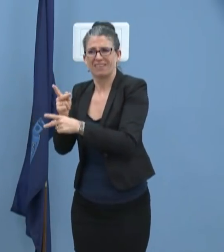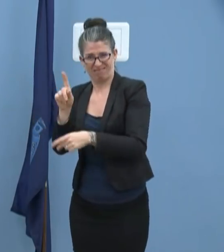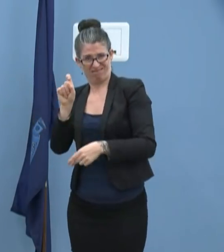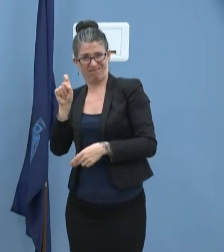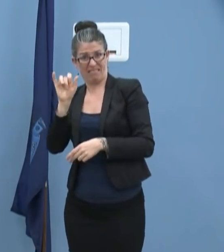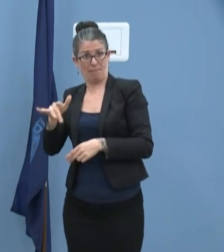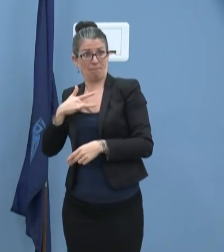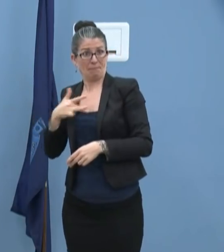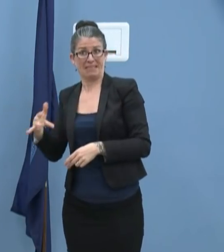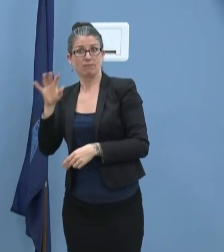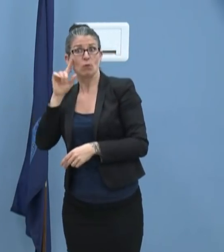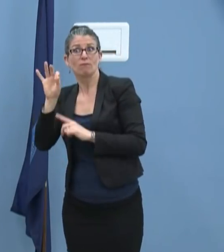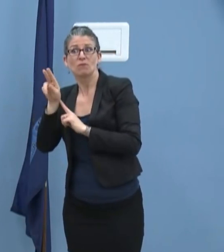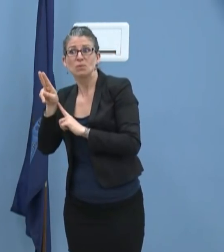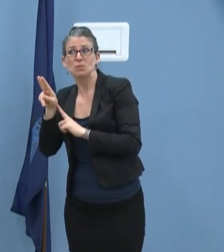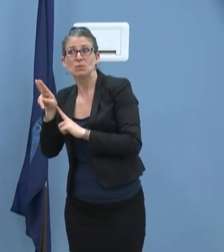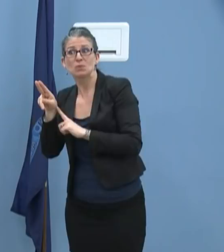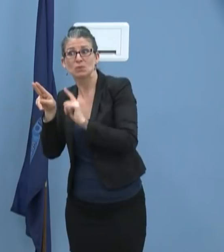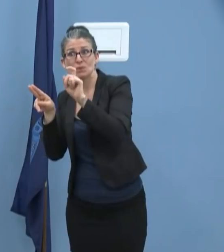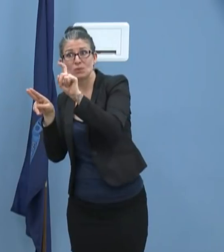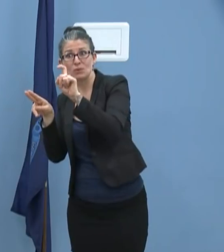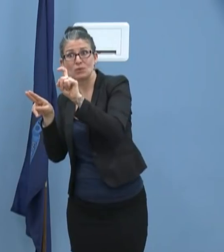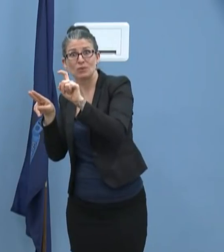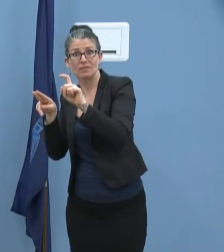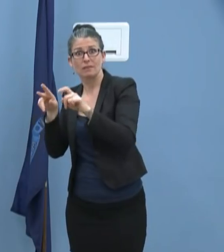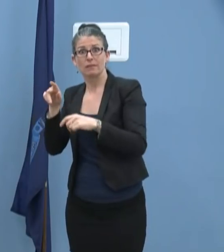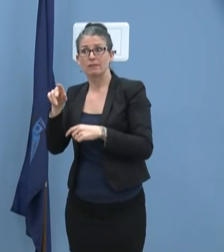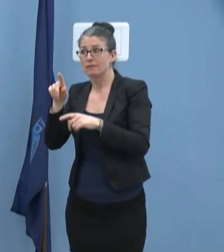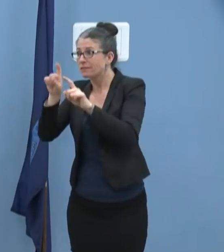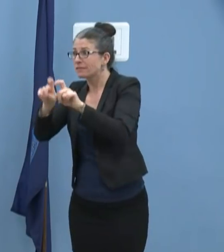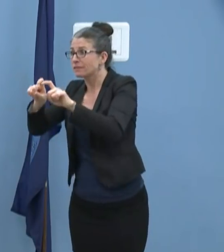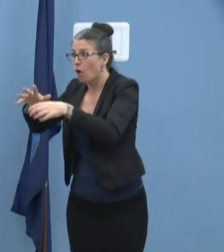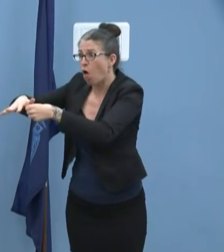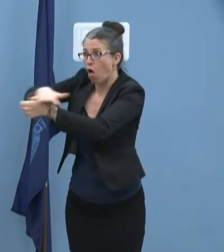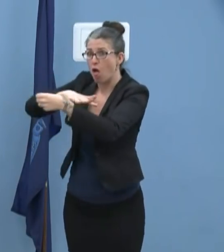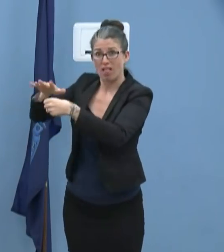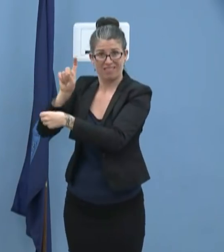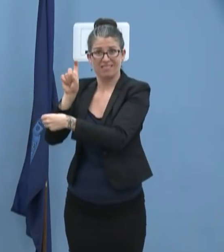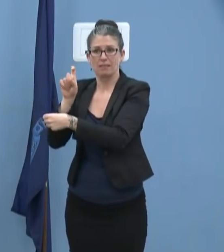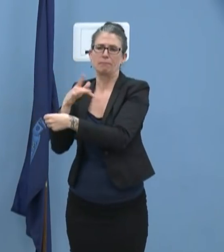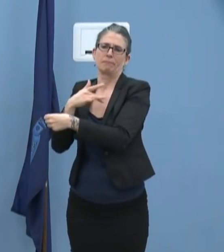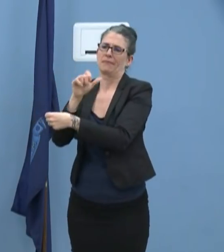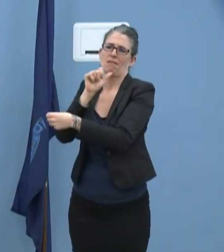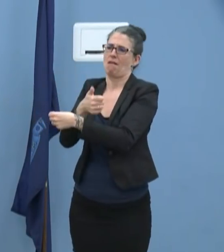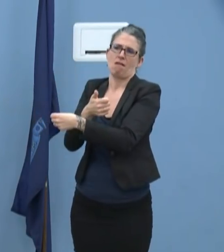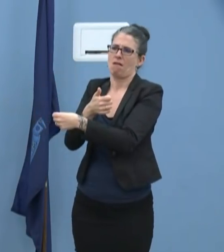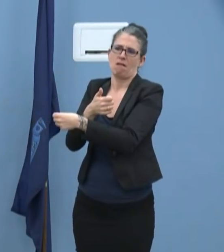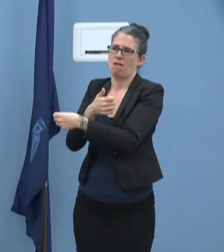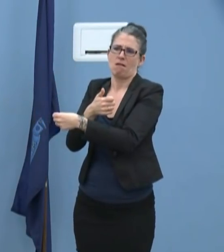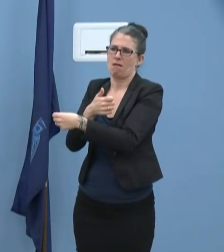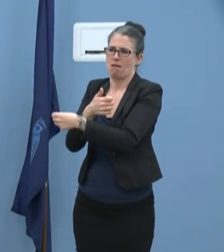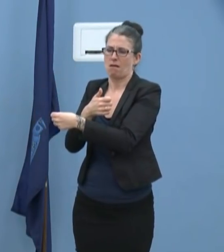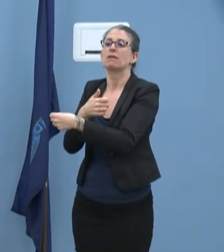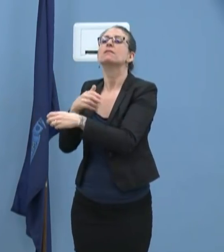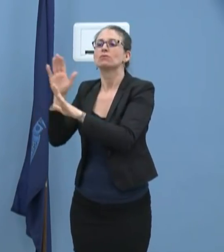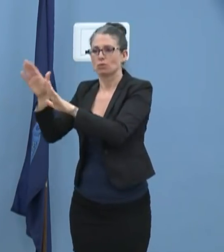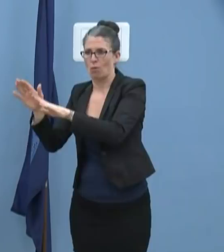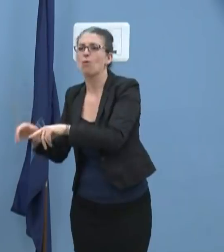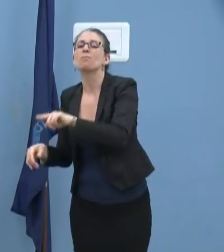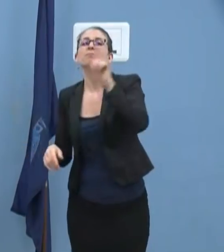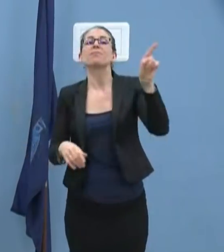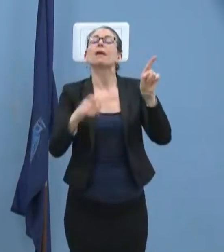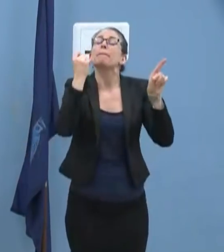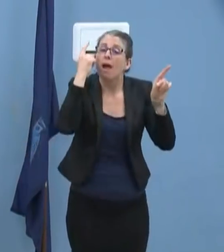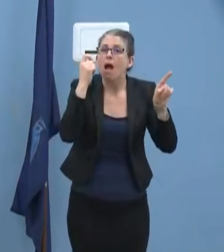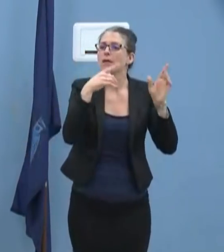responders? So those are questions that other jurisdictions are looking at. They're questions that we're looking at as well, partly